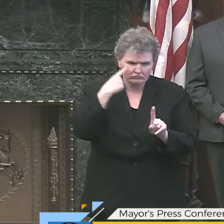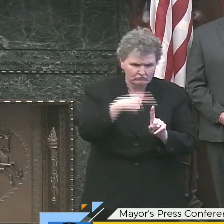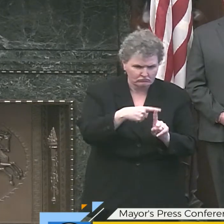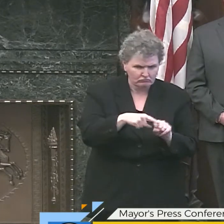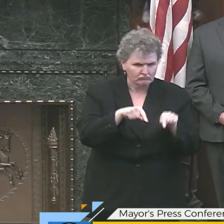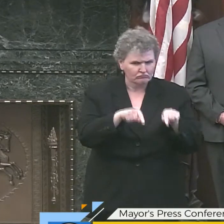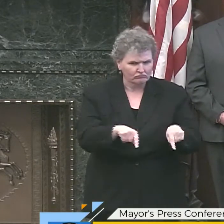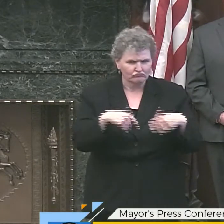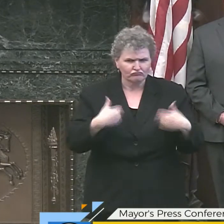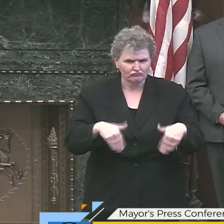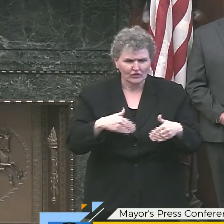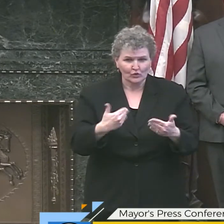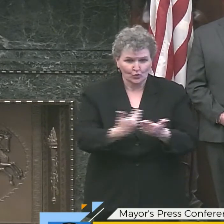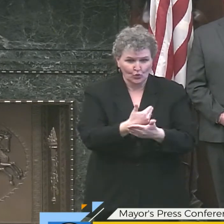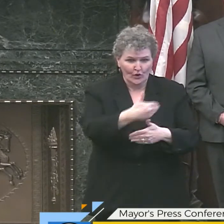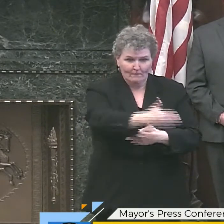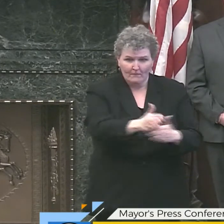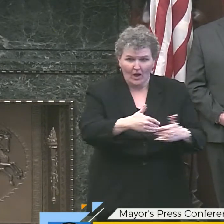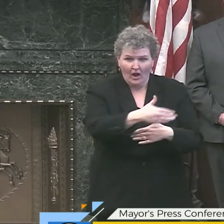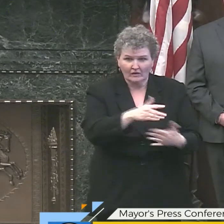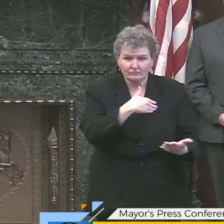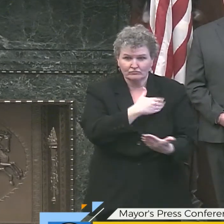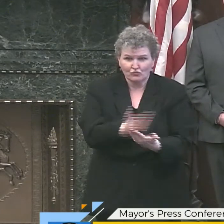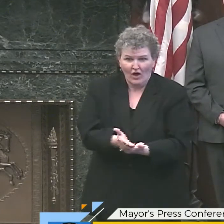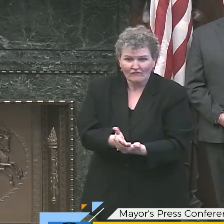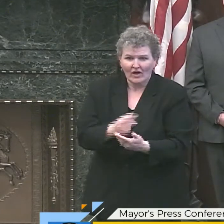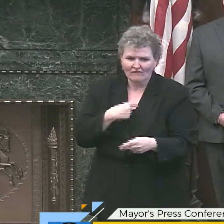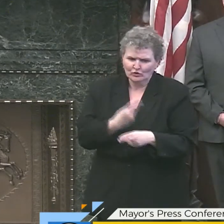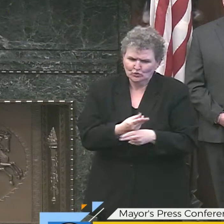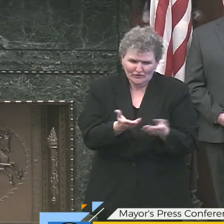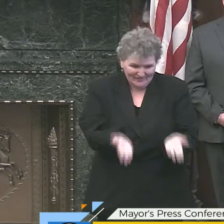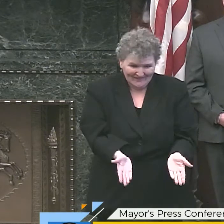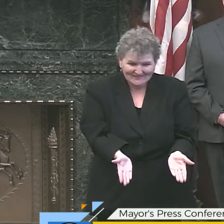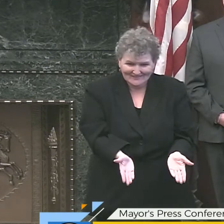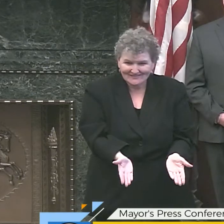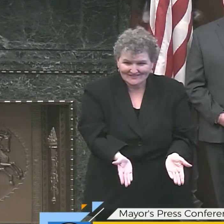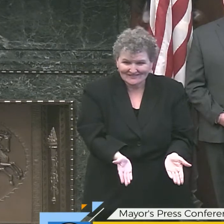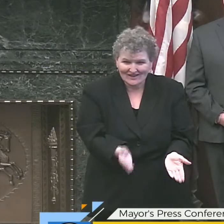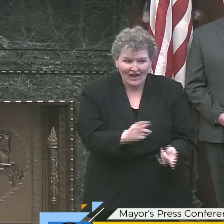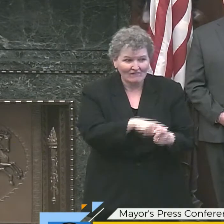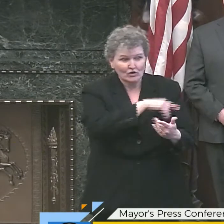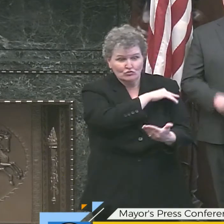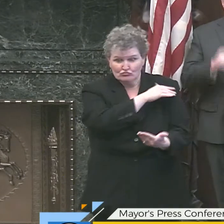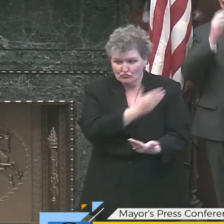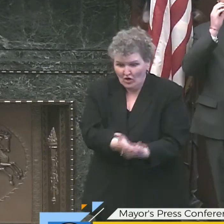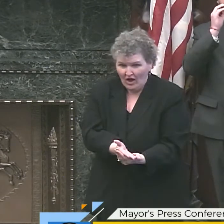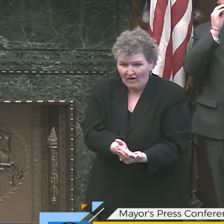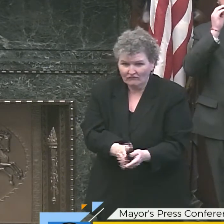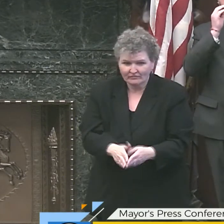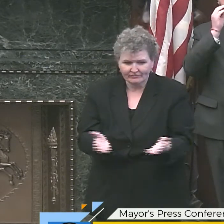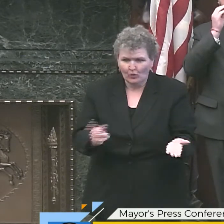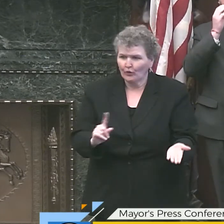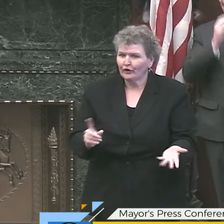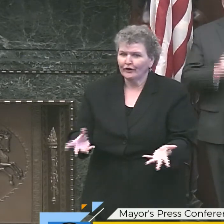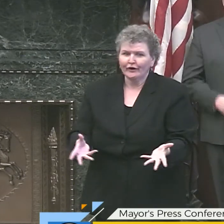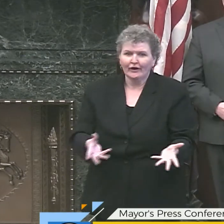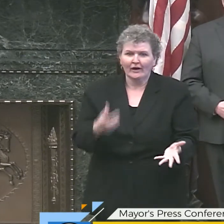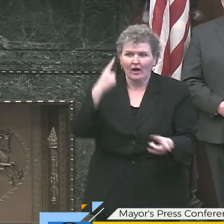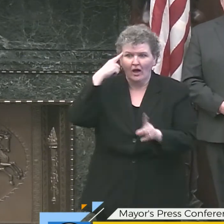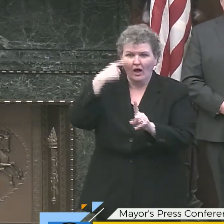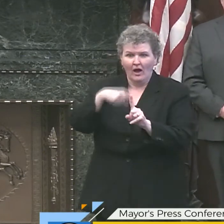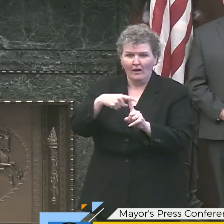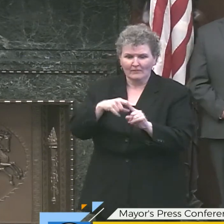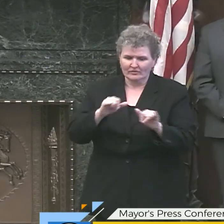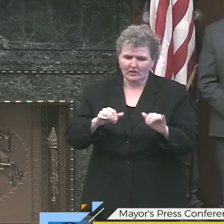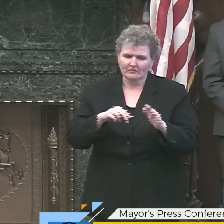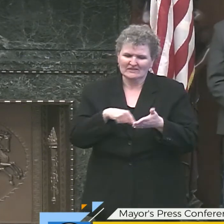better situation. And do you have a timing estimate for that? I don't offhand. We're optimistic this week, but I don't know exactly